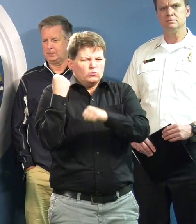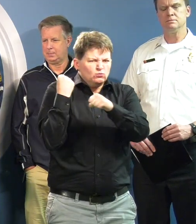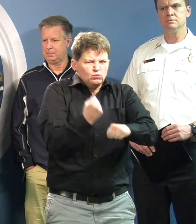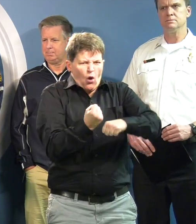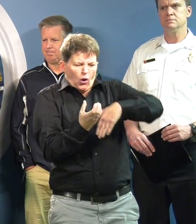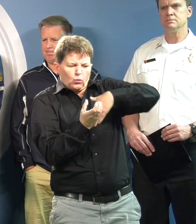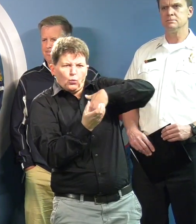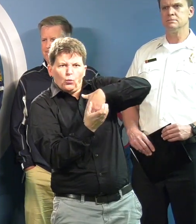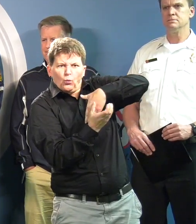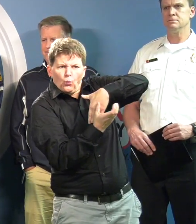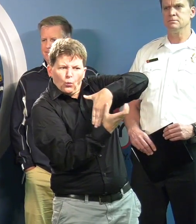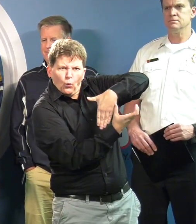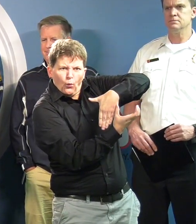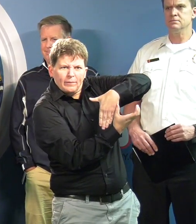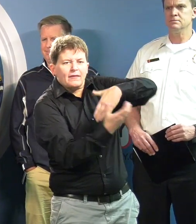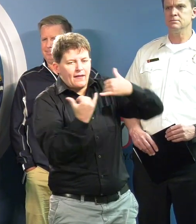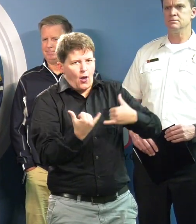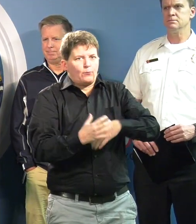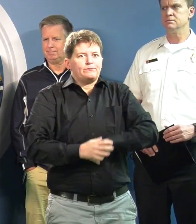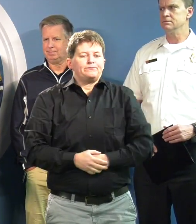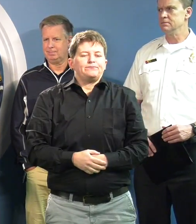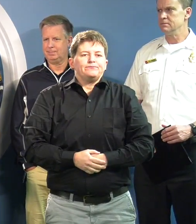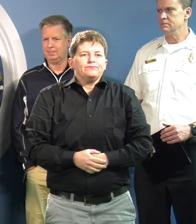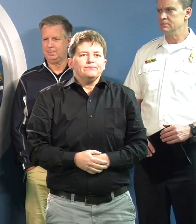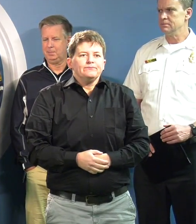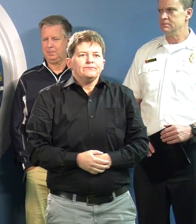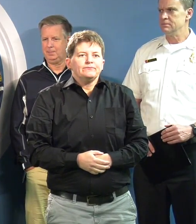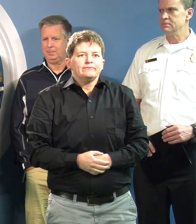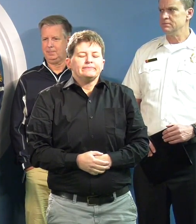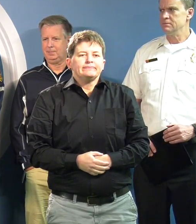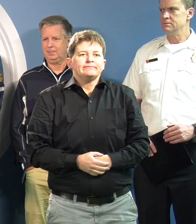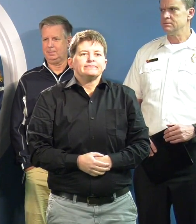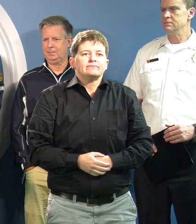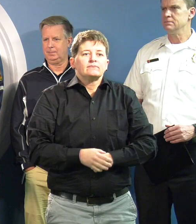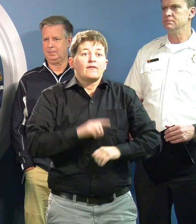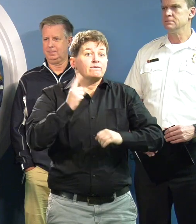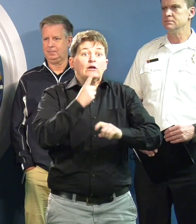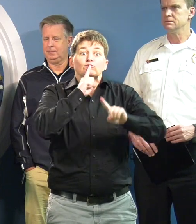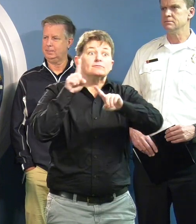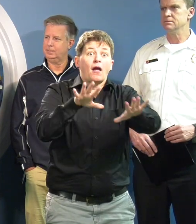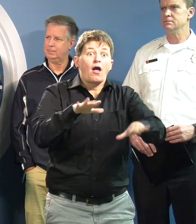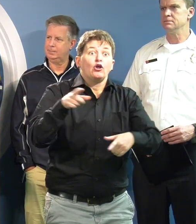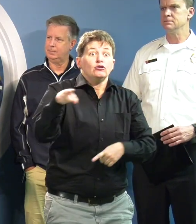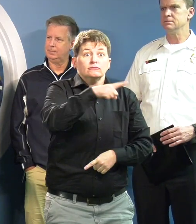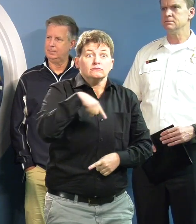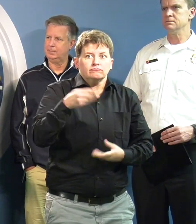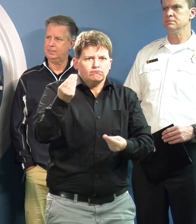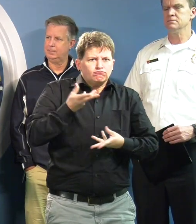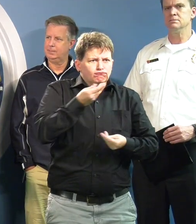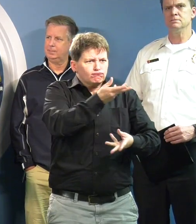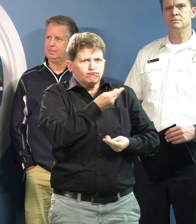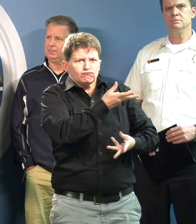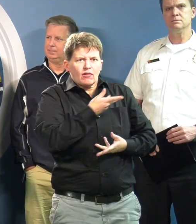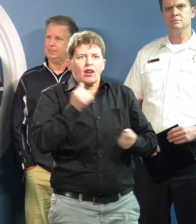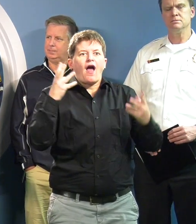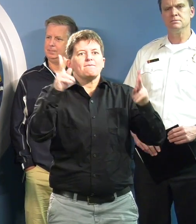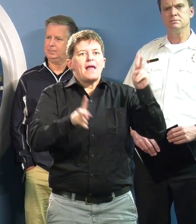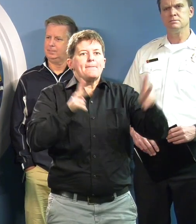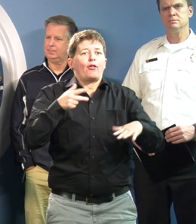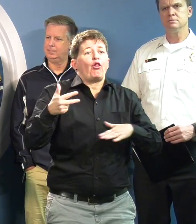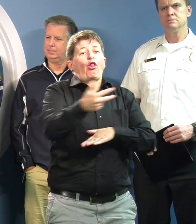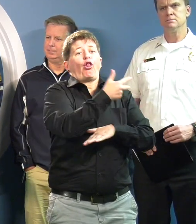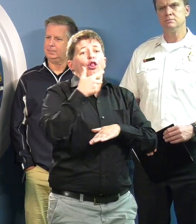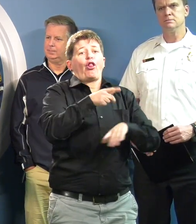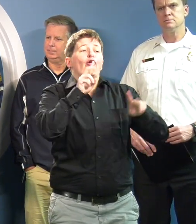our area. First responders have reported that a lot of people have been driving around our city to sightsee and look for